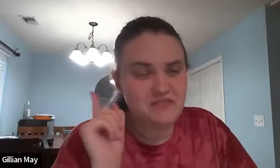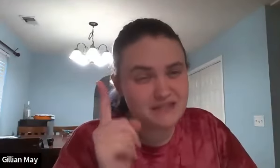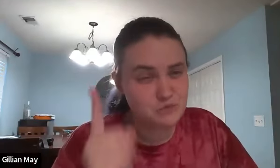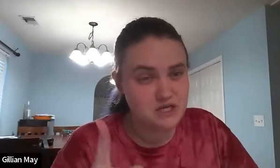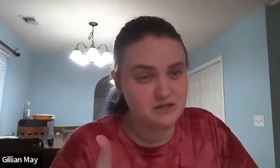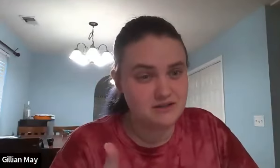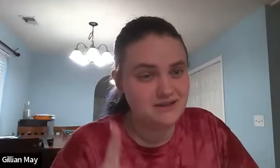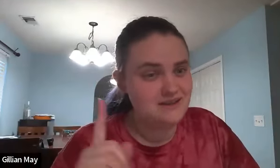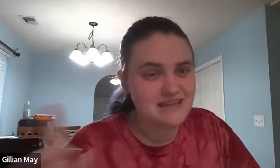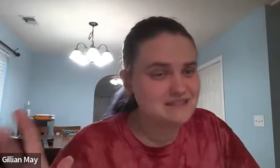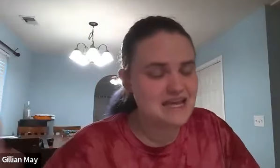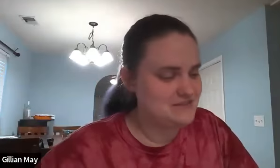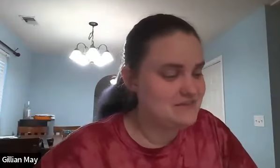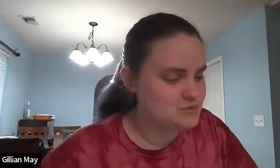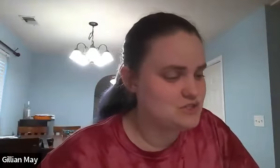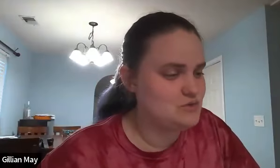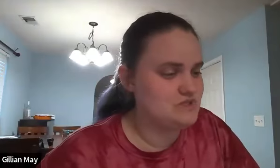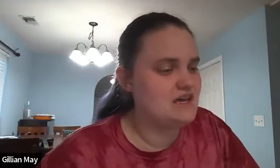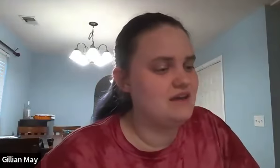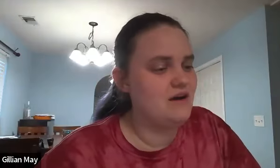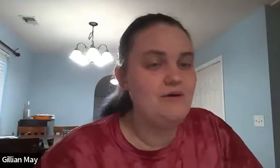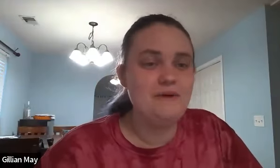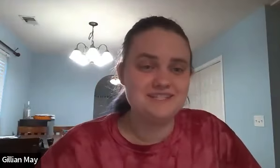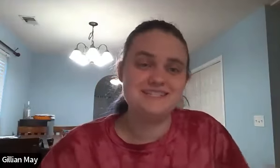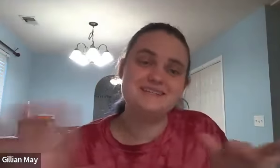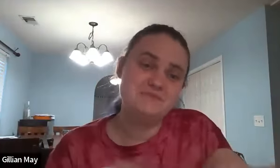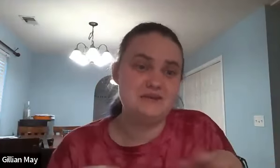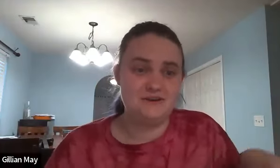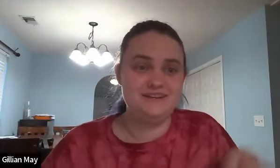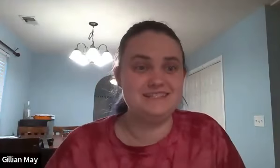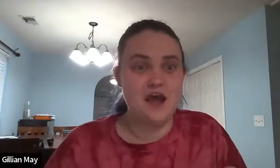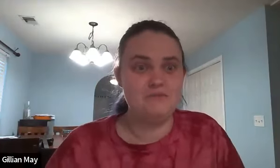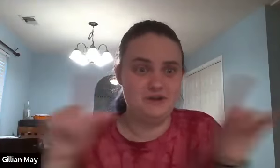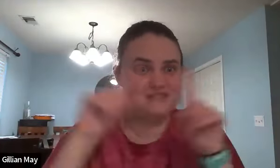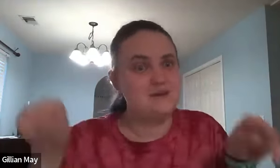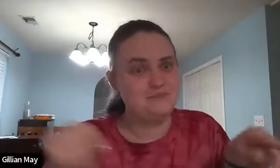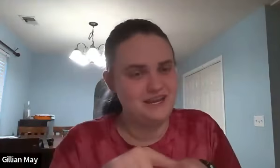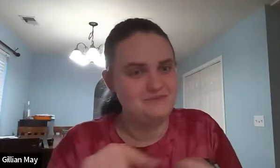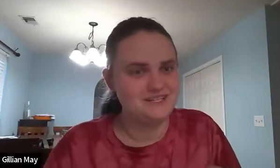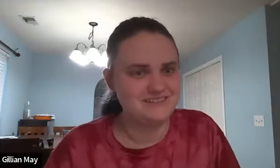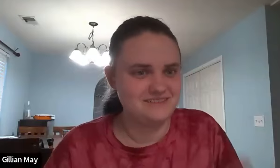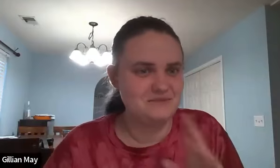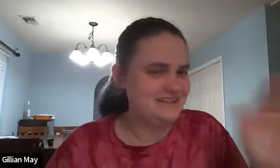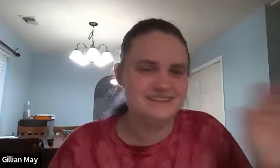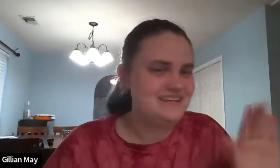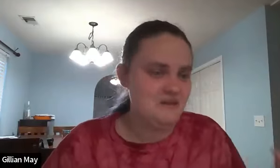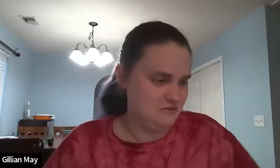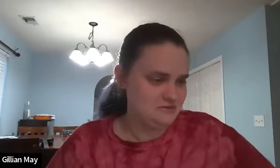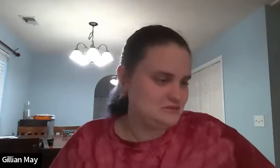that's weird. And I think that's when Zoom was like, oh, wait, she's in a meeting. We're going to stop, but we're going to stop her camera too. And I'm like, no, don't do